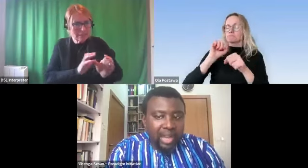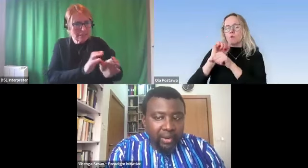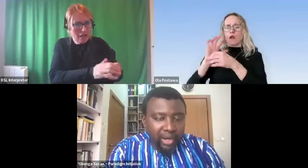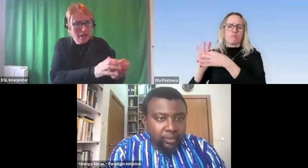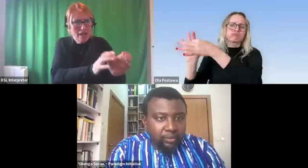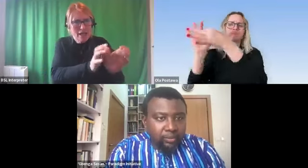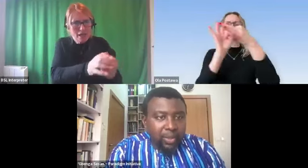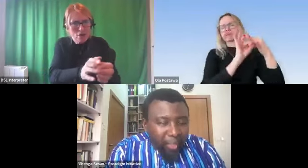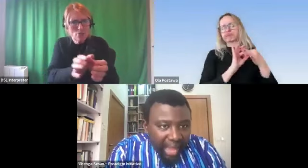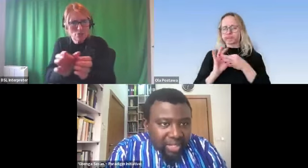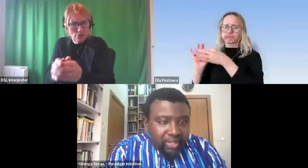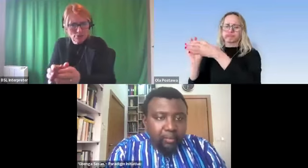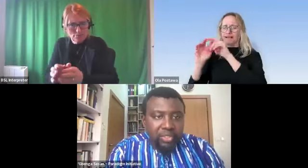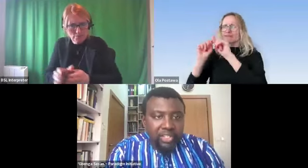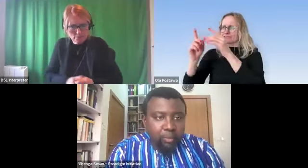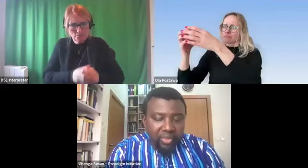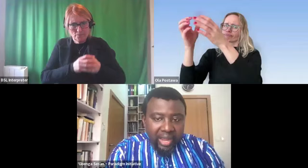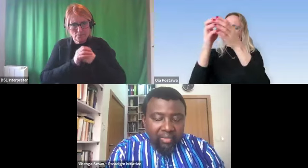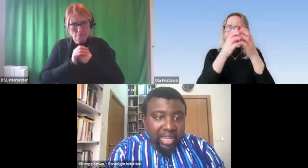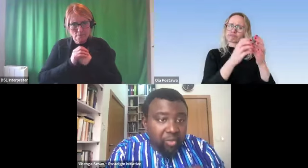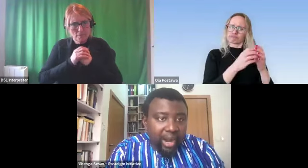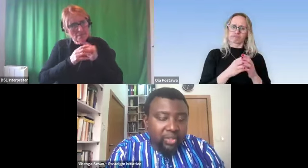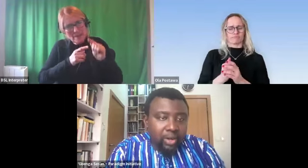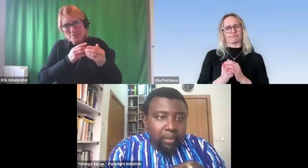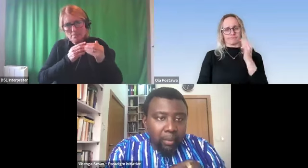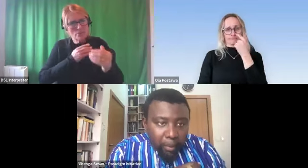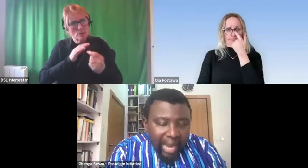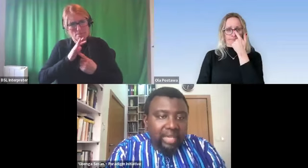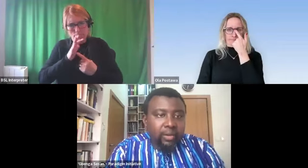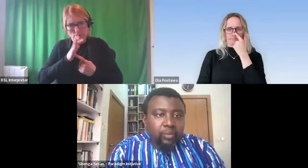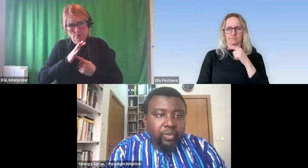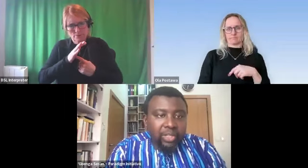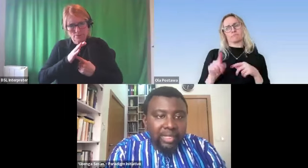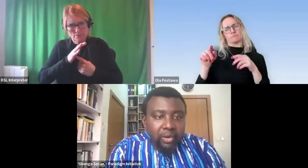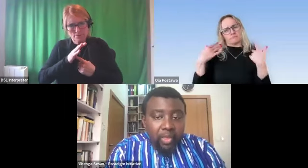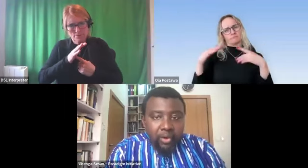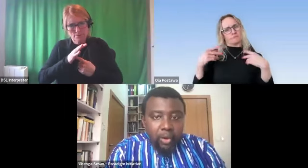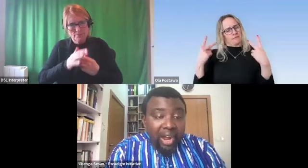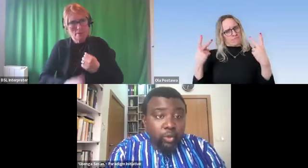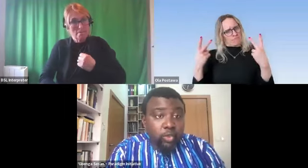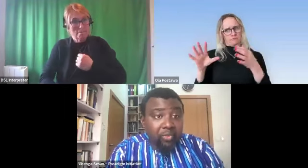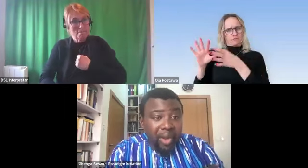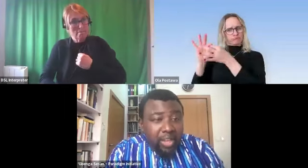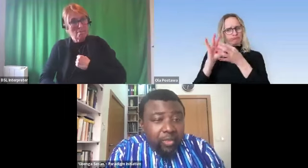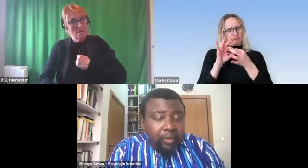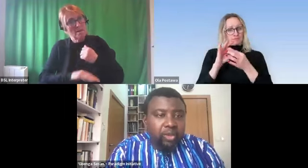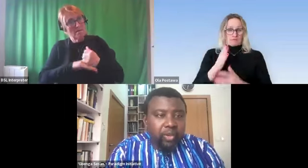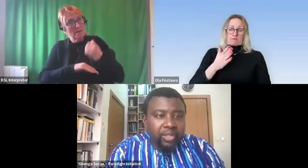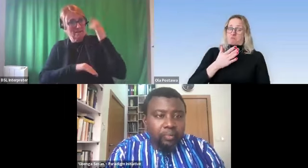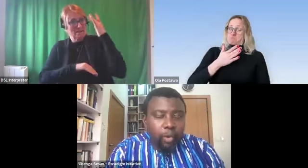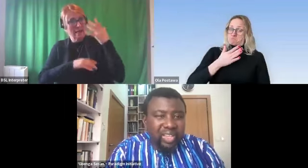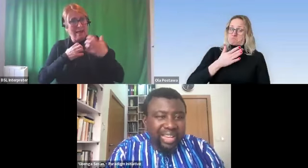across thematic areas. That is important more than ever. In fact, my fundamental theory of how we